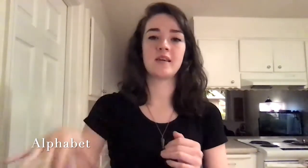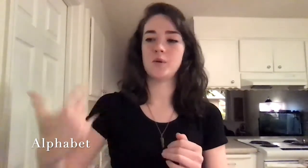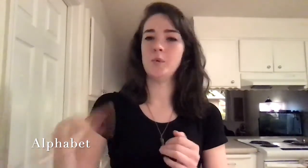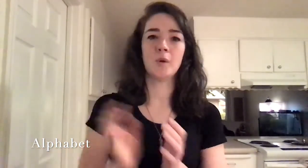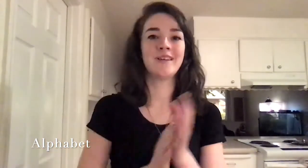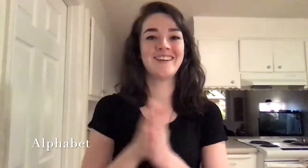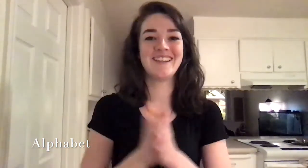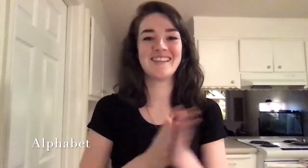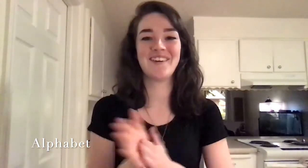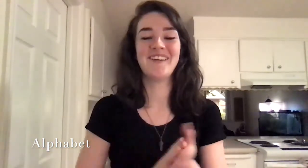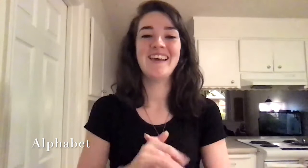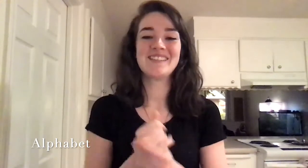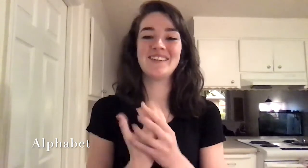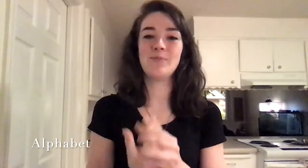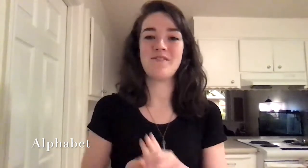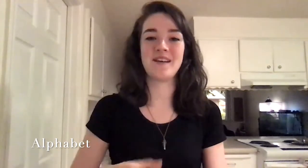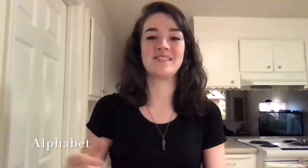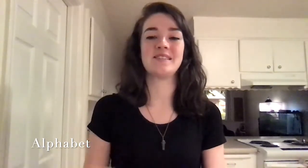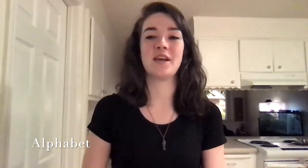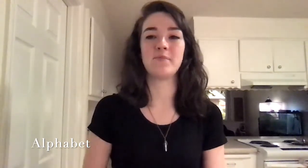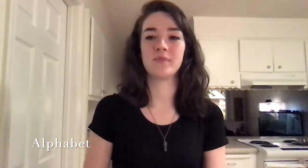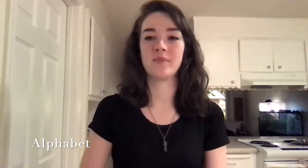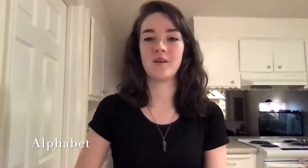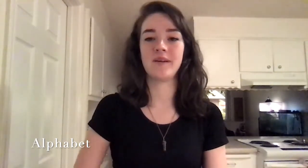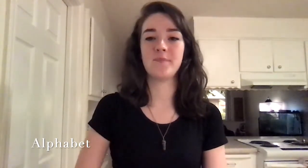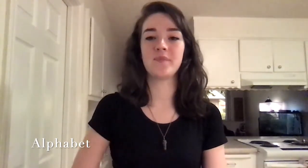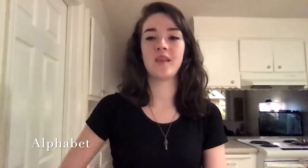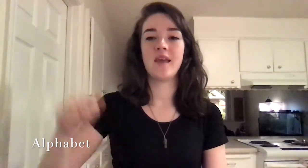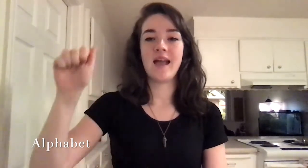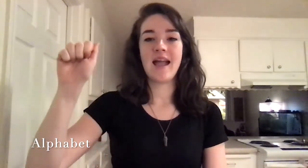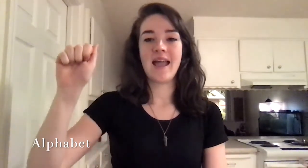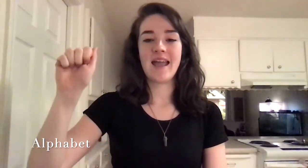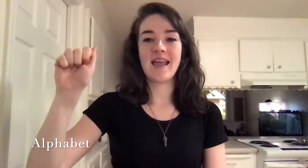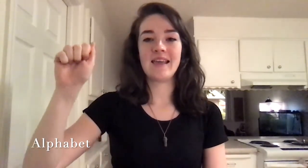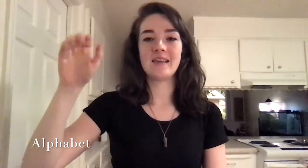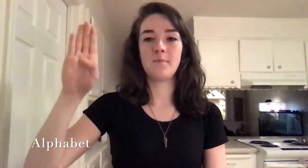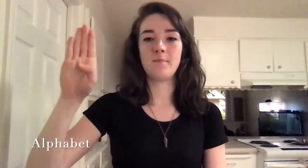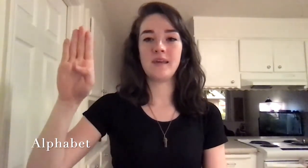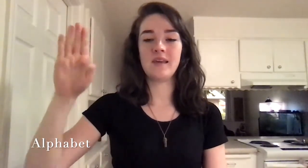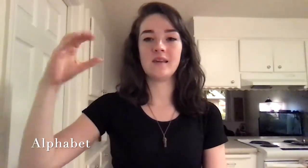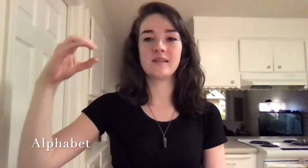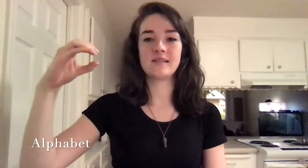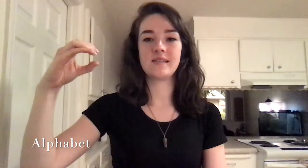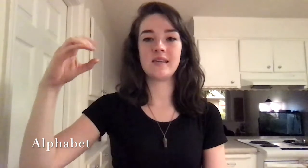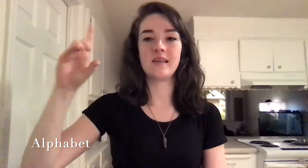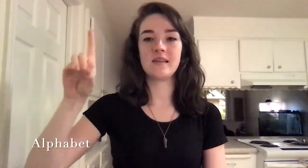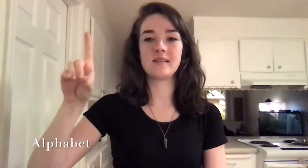go a little bit faster this time. All right. A, B, C,